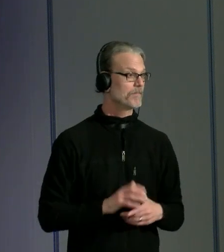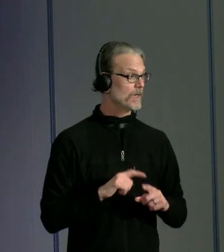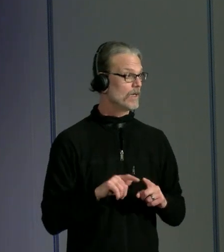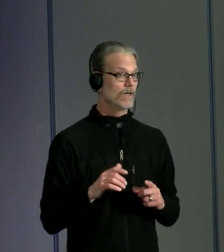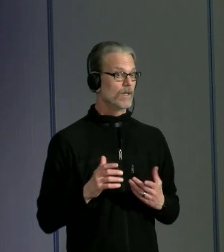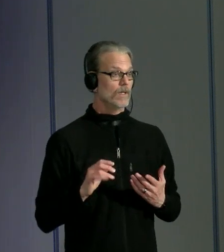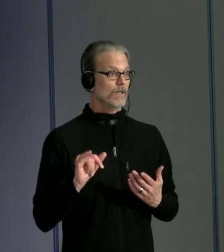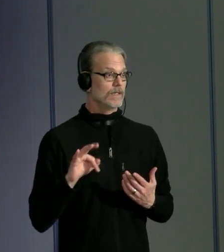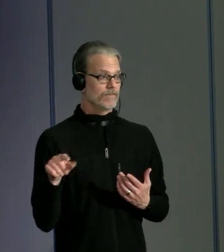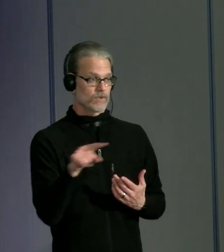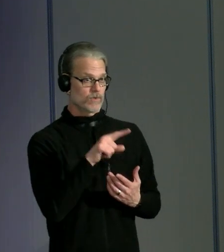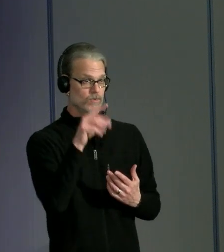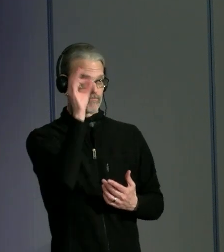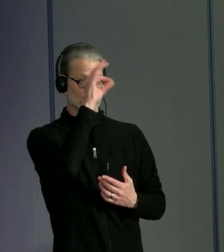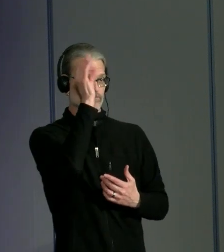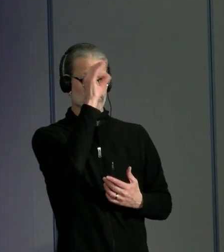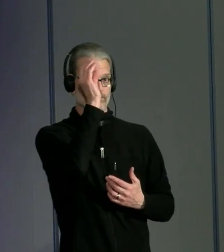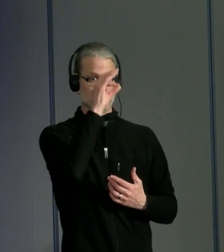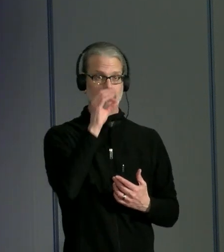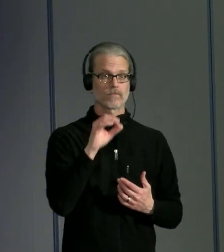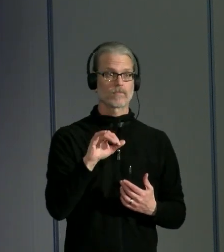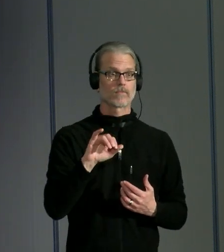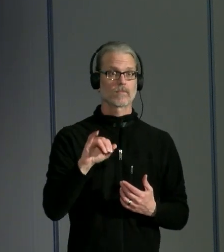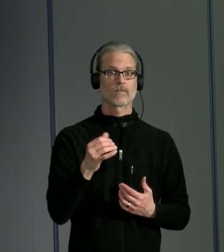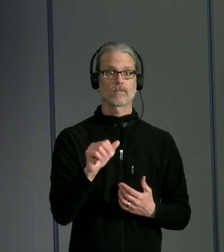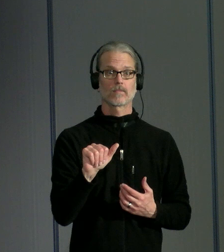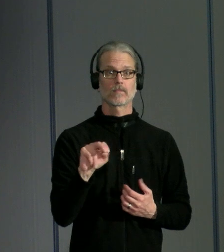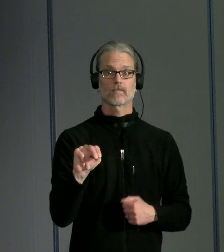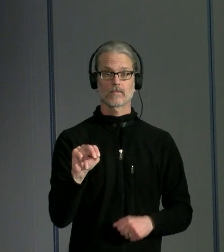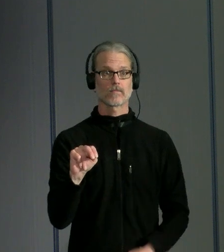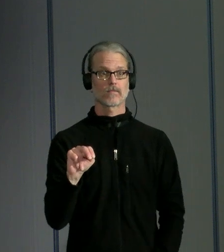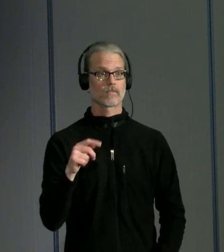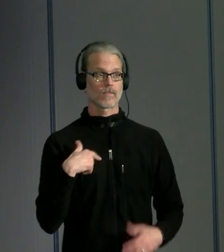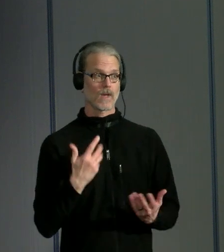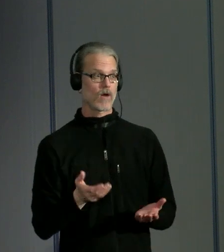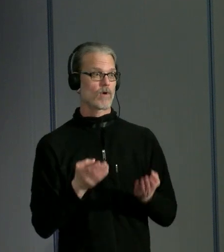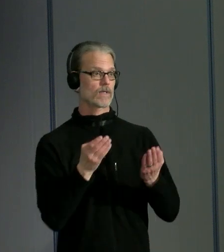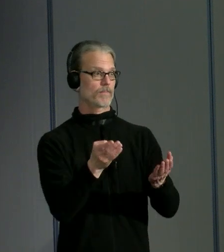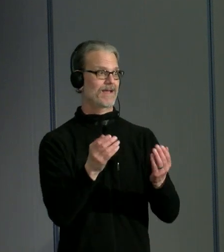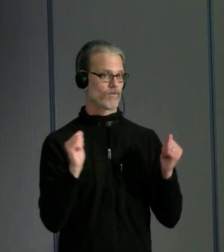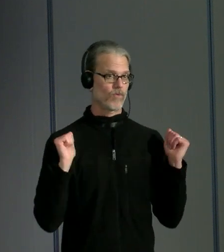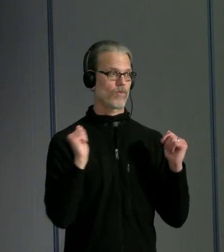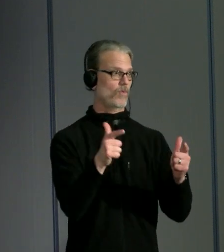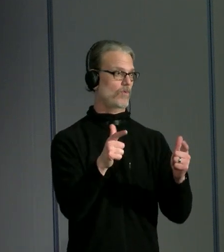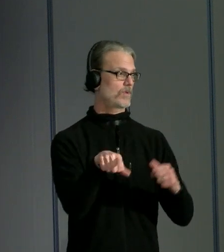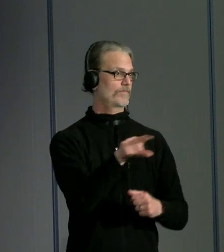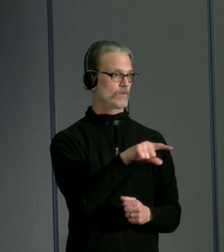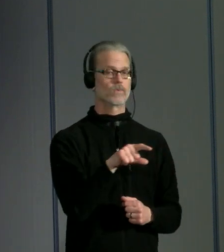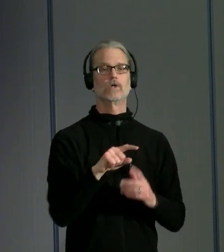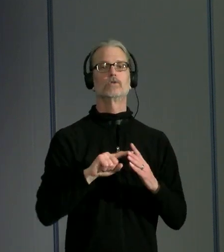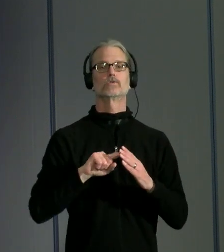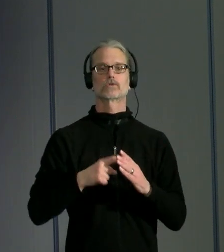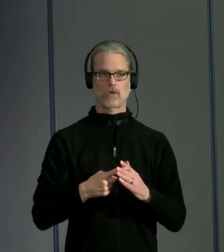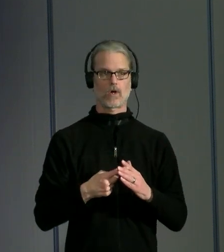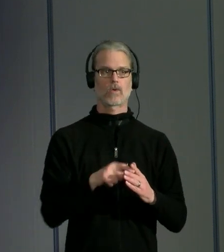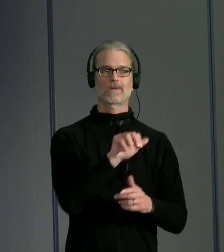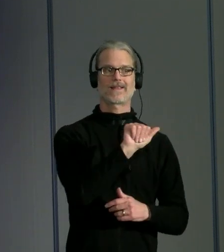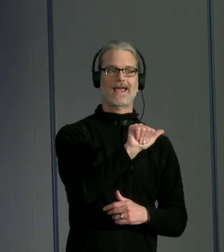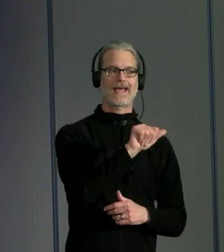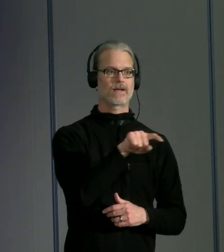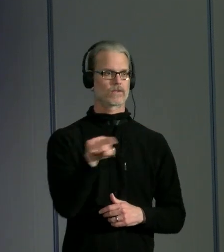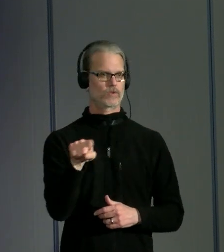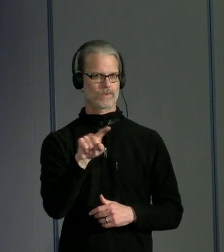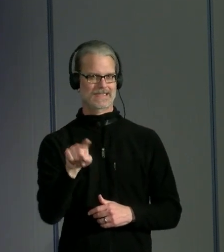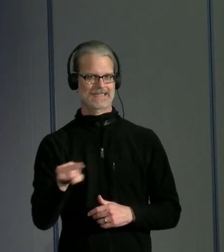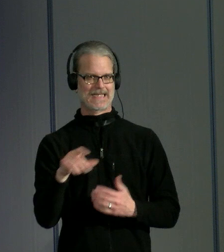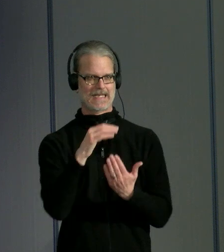are unfamiliar with the Job Accommodation Network, I would recommend all people start with the A to Z listings, and